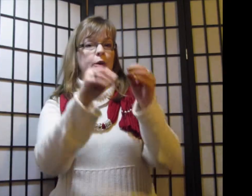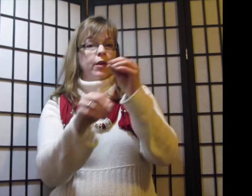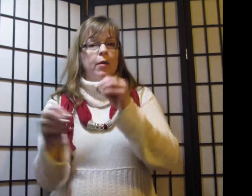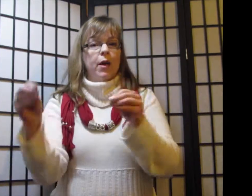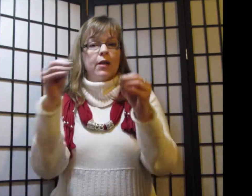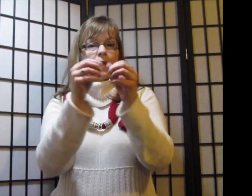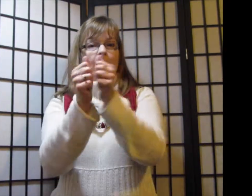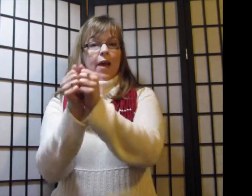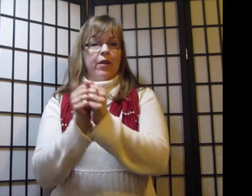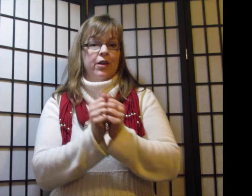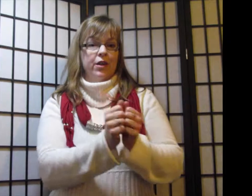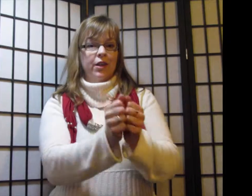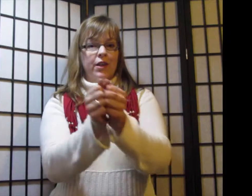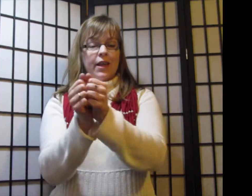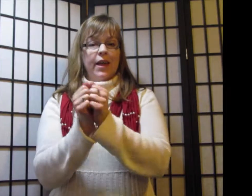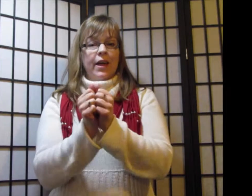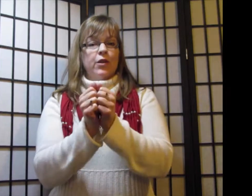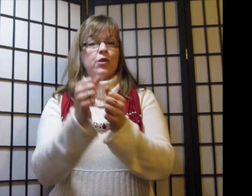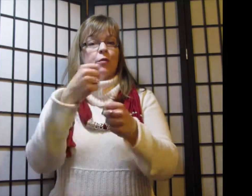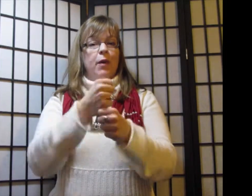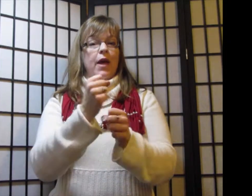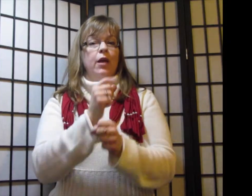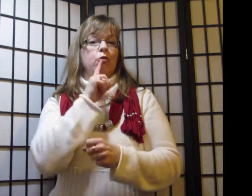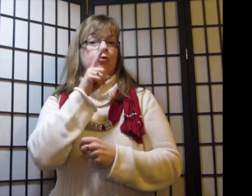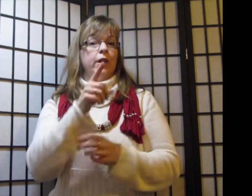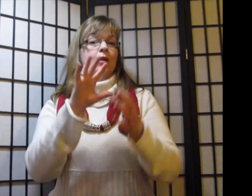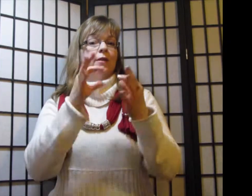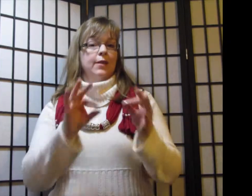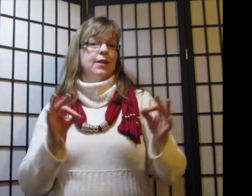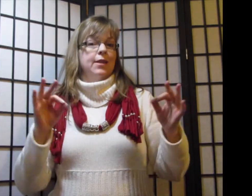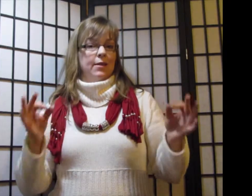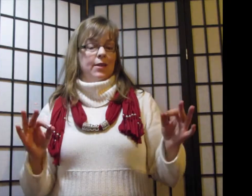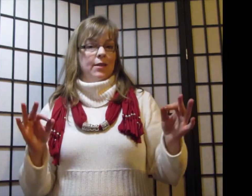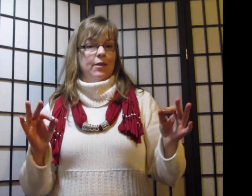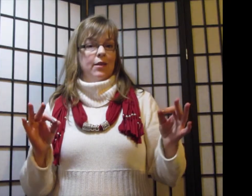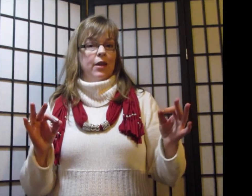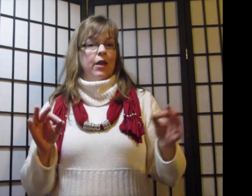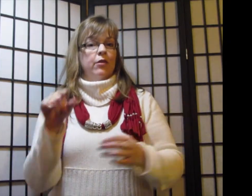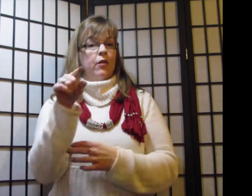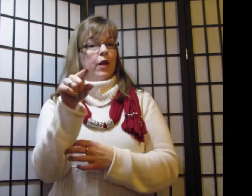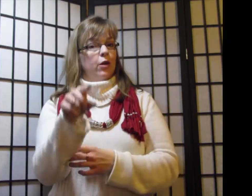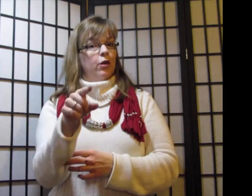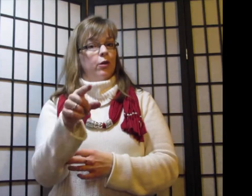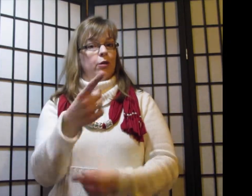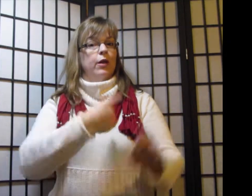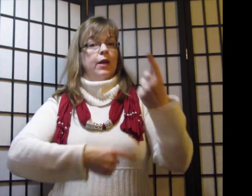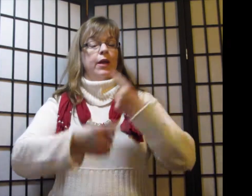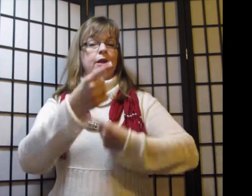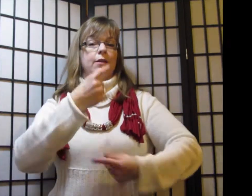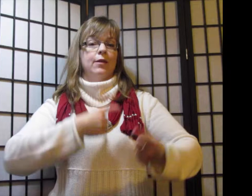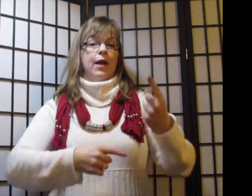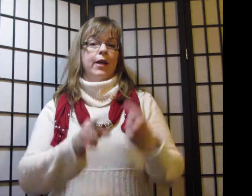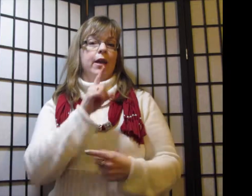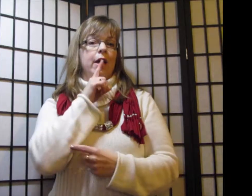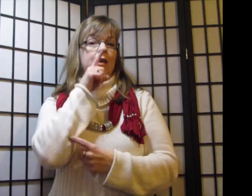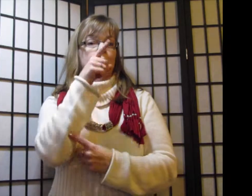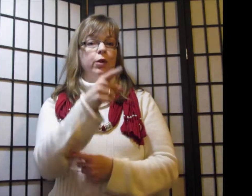put them all together to make real sentences so that you could sign a